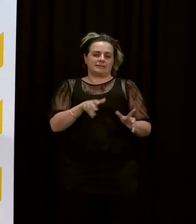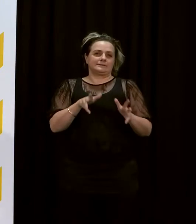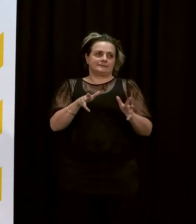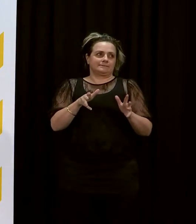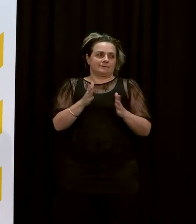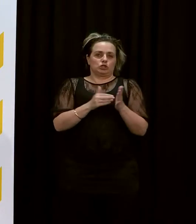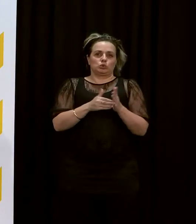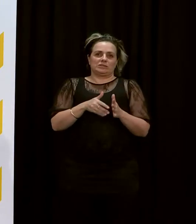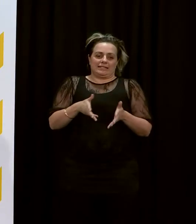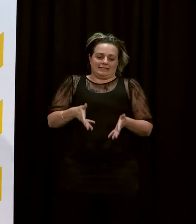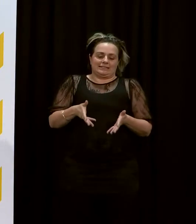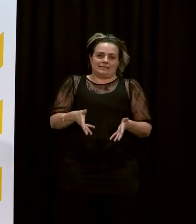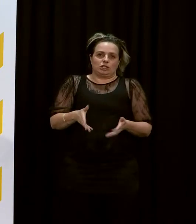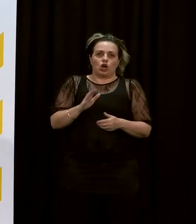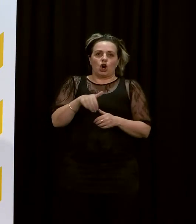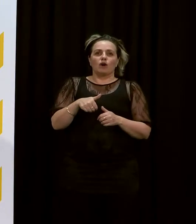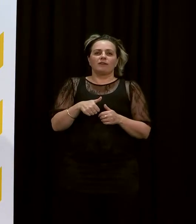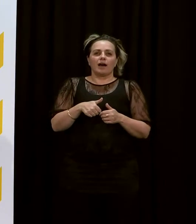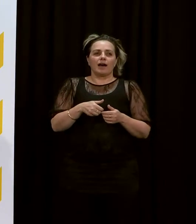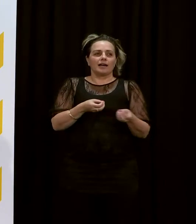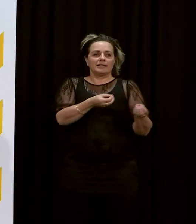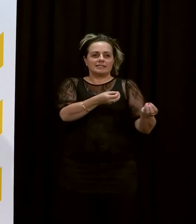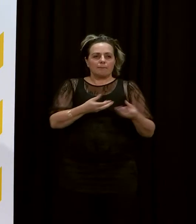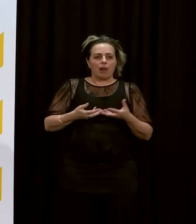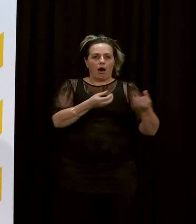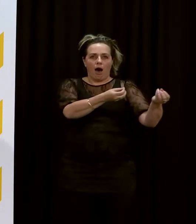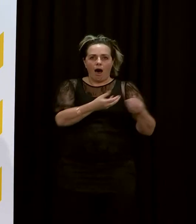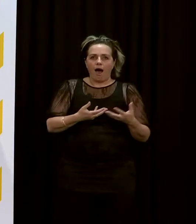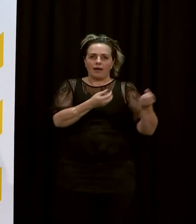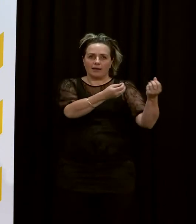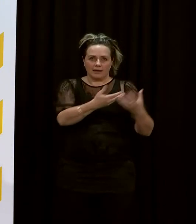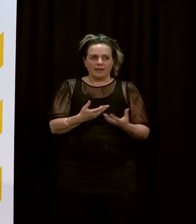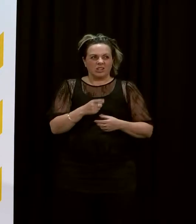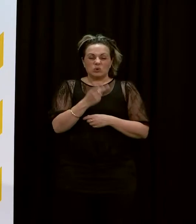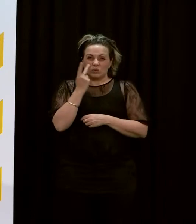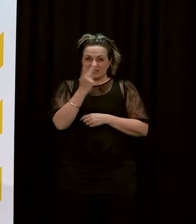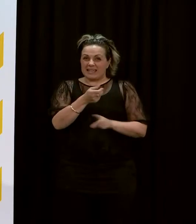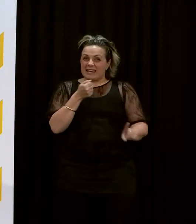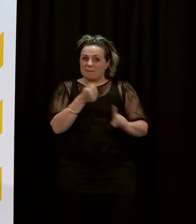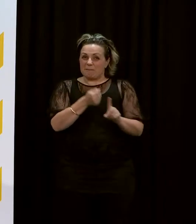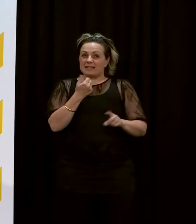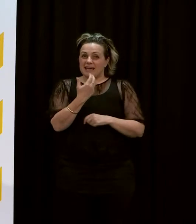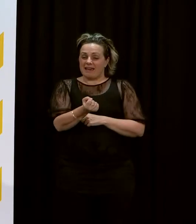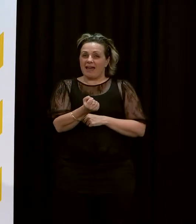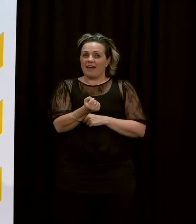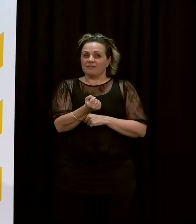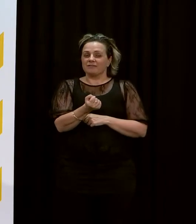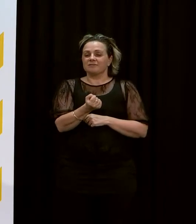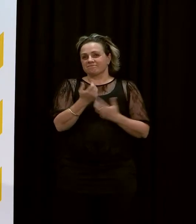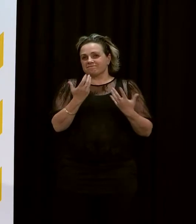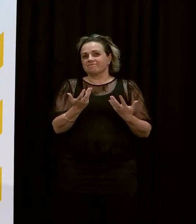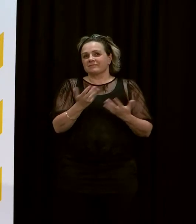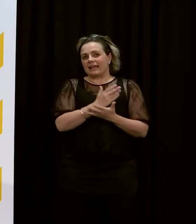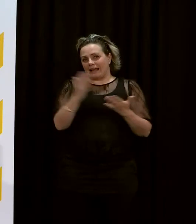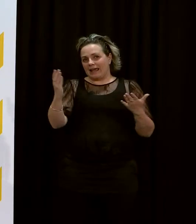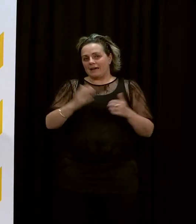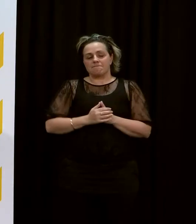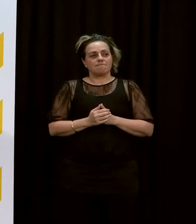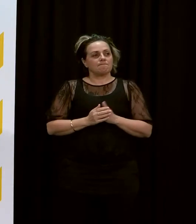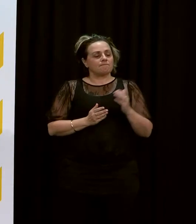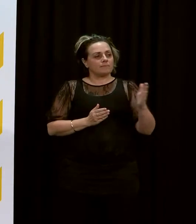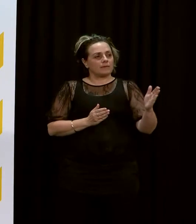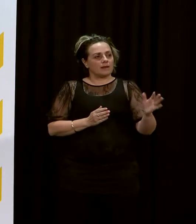New Zealand, the impact on supply chain, you see coming through in the increase that we've seen today.